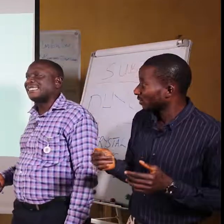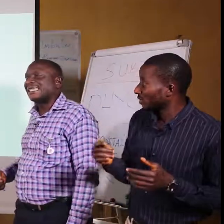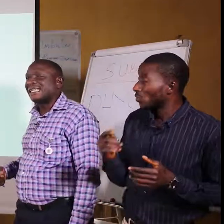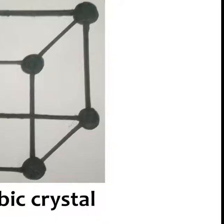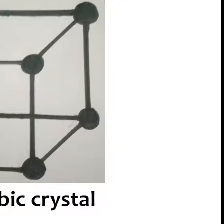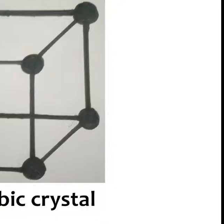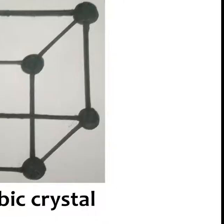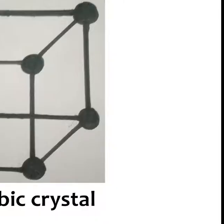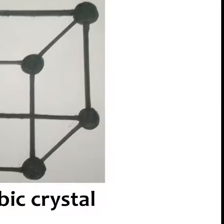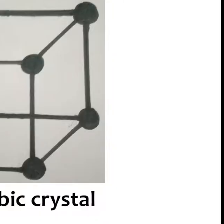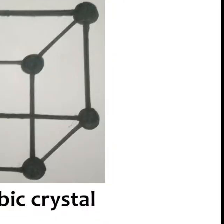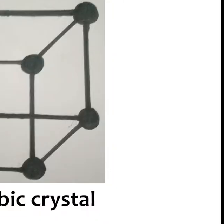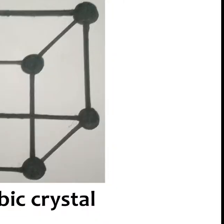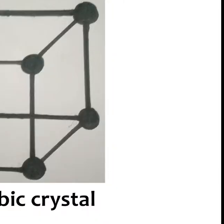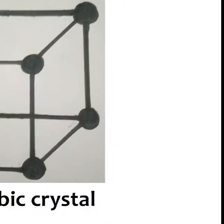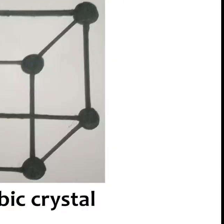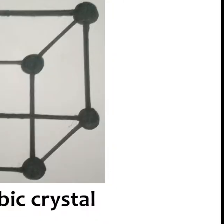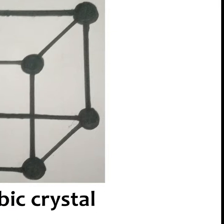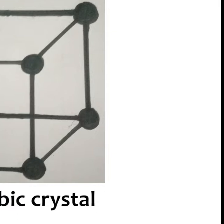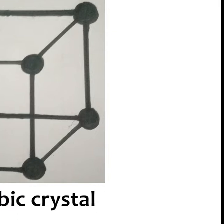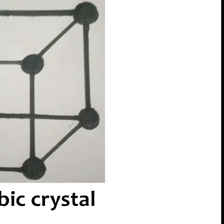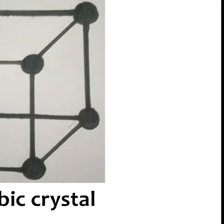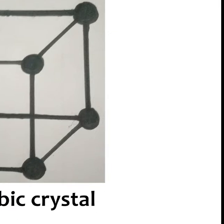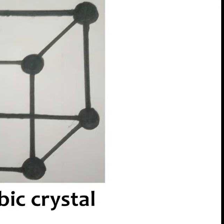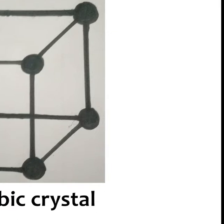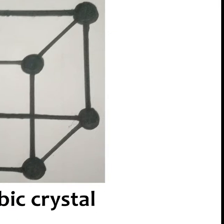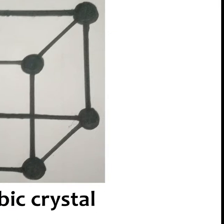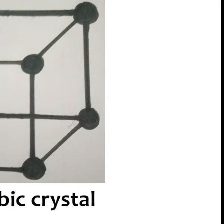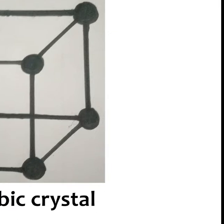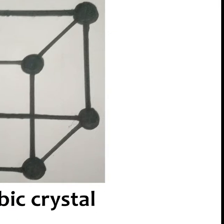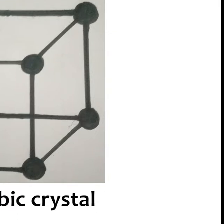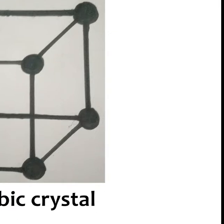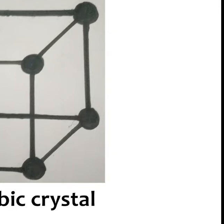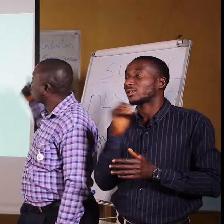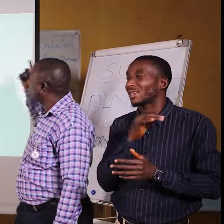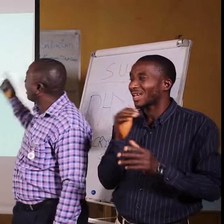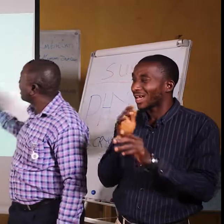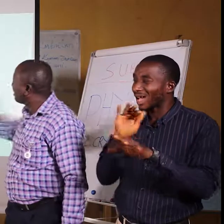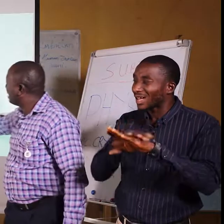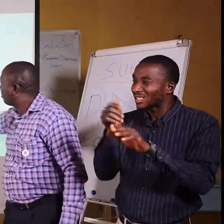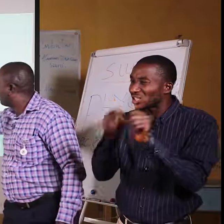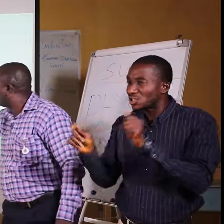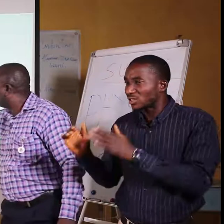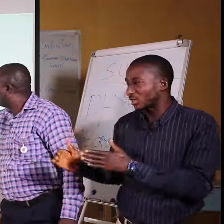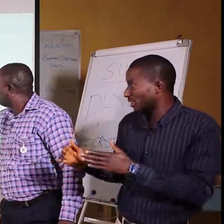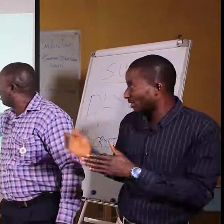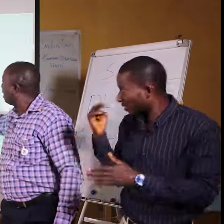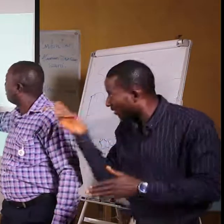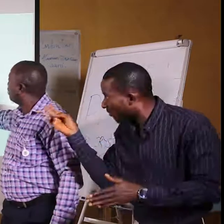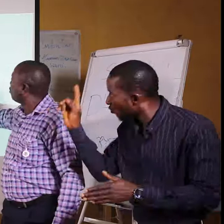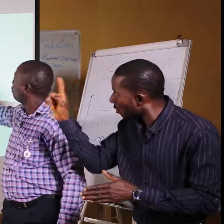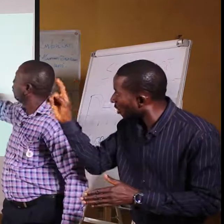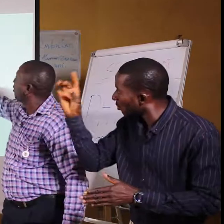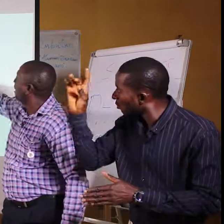8 molecules or atoms or ions and 1 at each corner. So we can see them here.